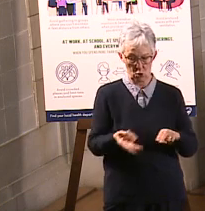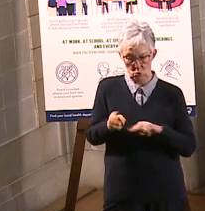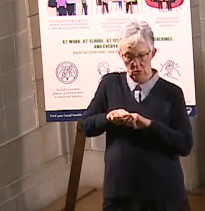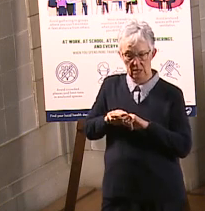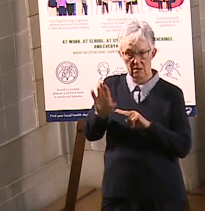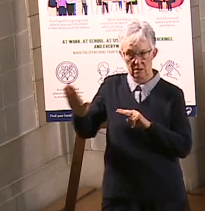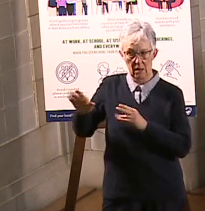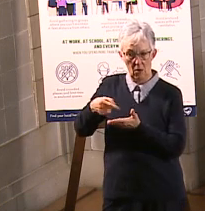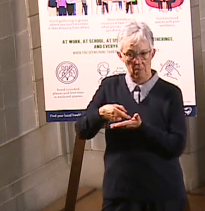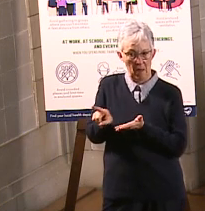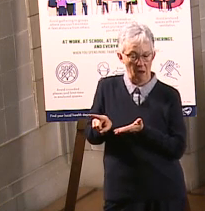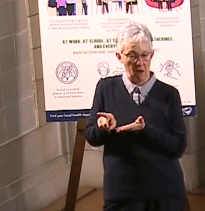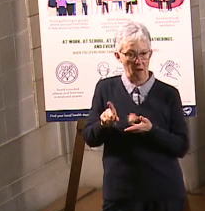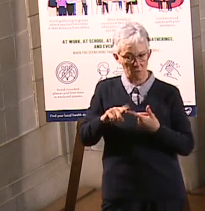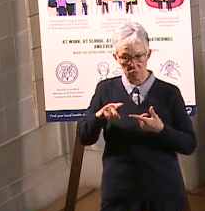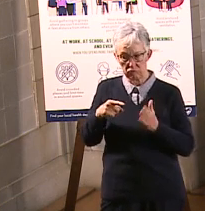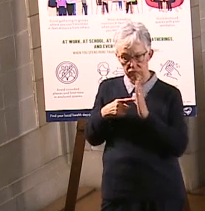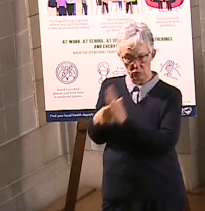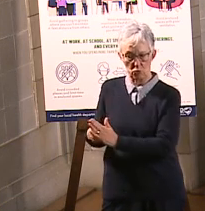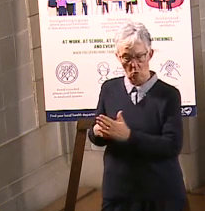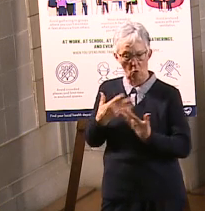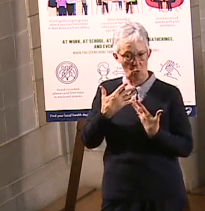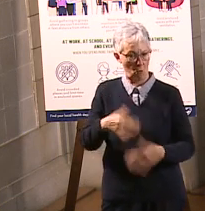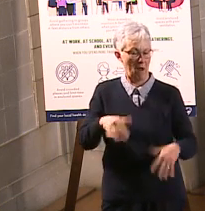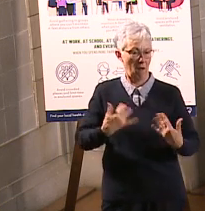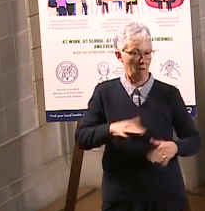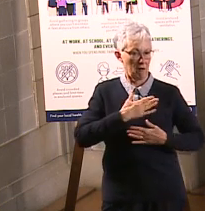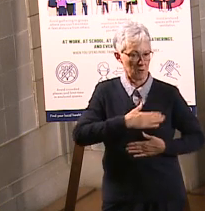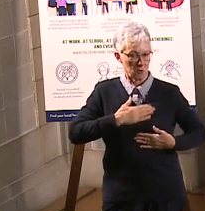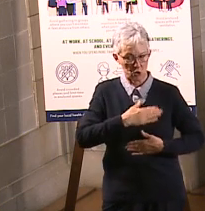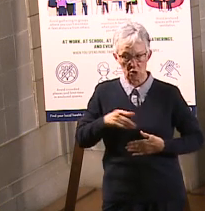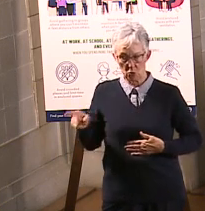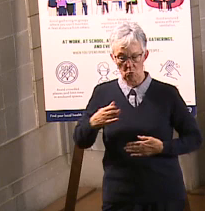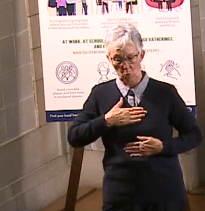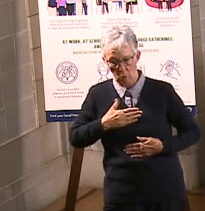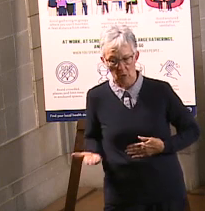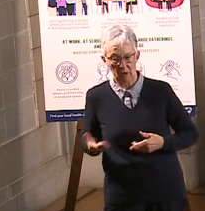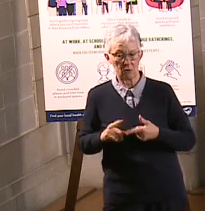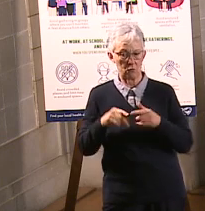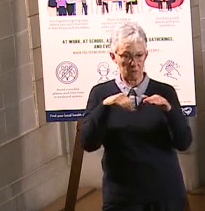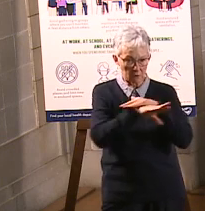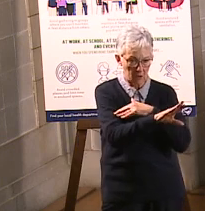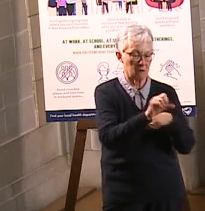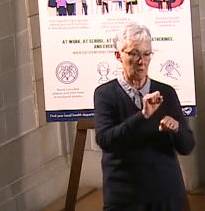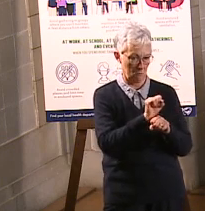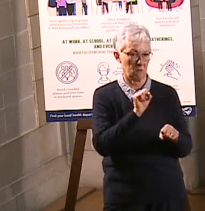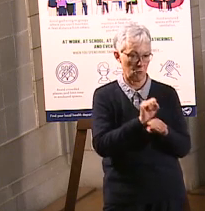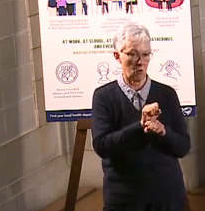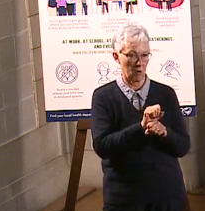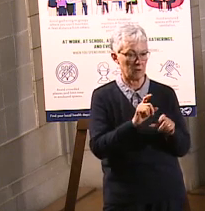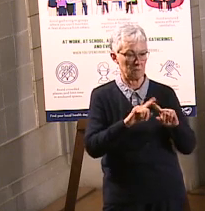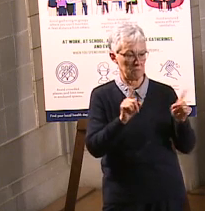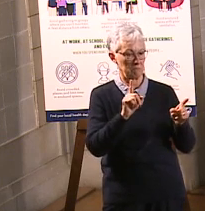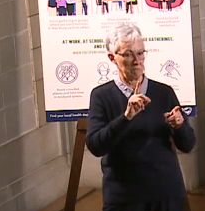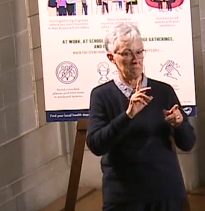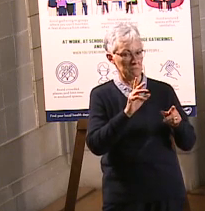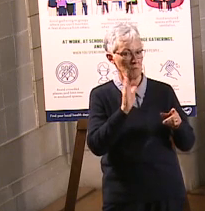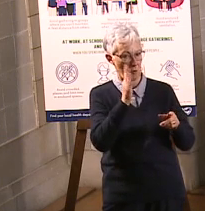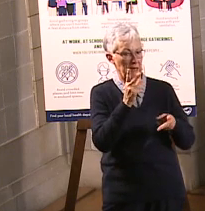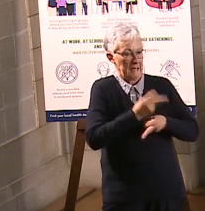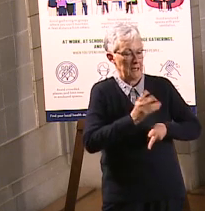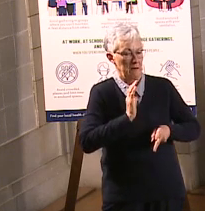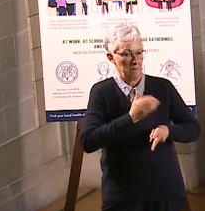the appreciation for the folks who are making things happen at First Data and Fiserv. And then also with the